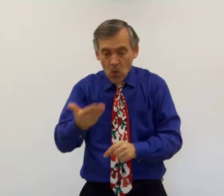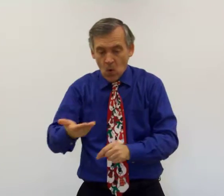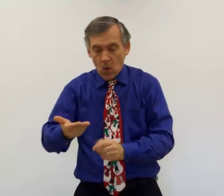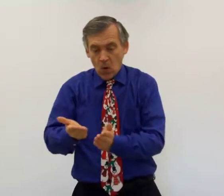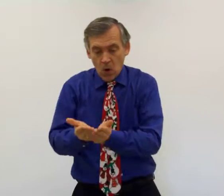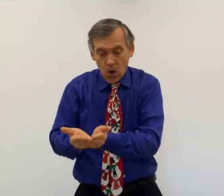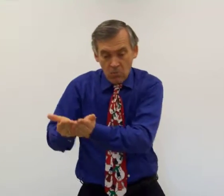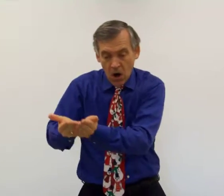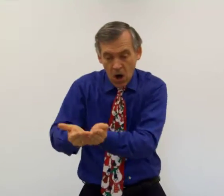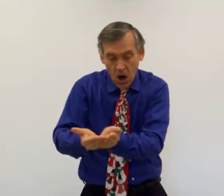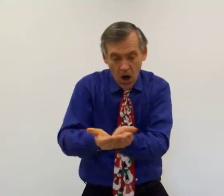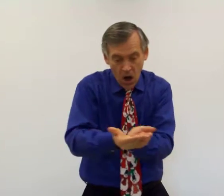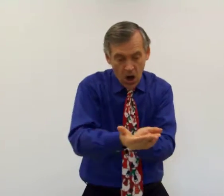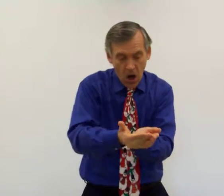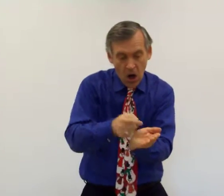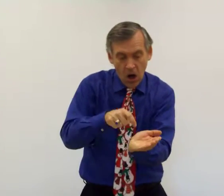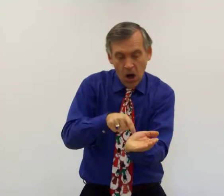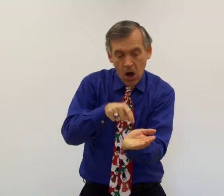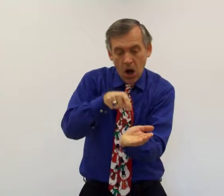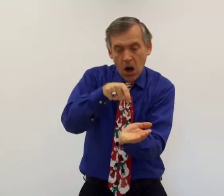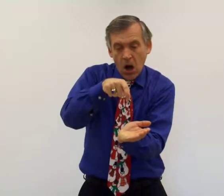following passenger pressed it lower down.